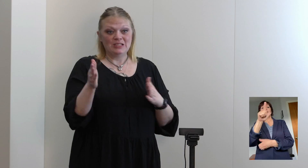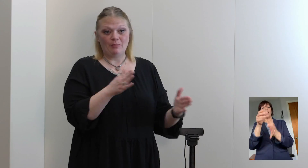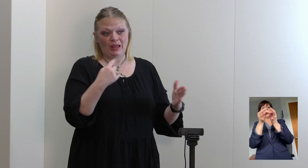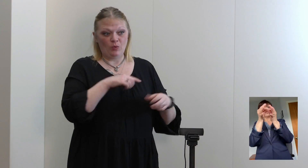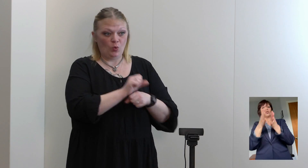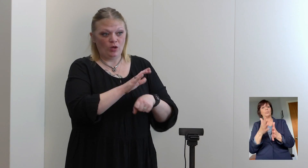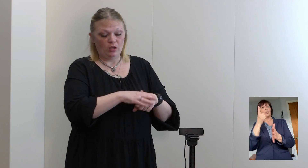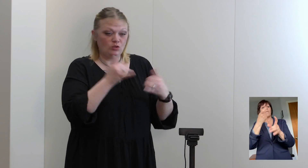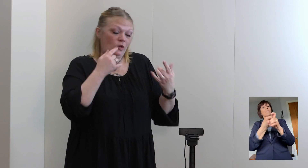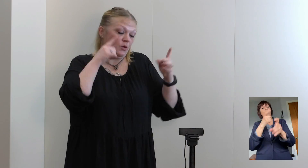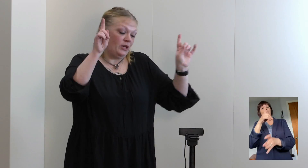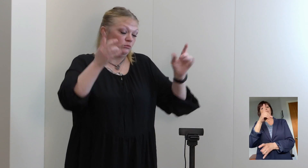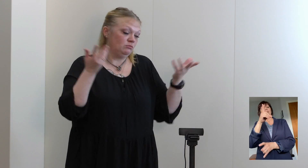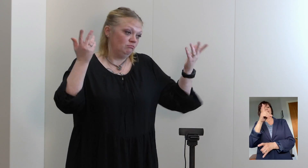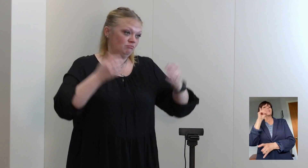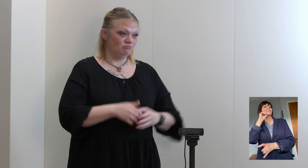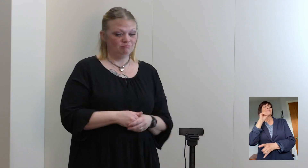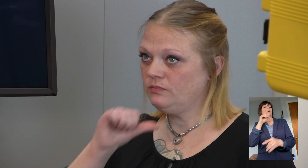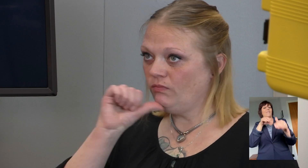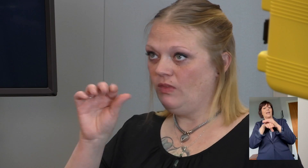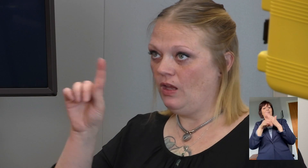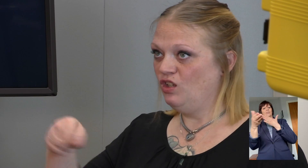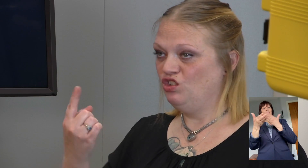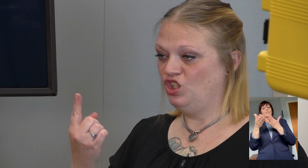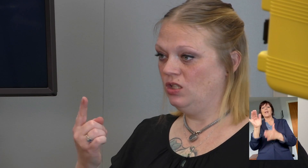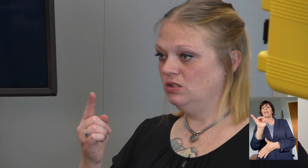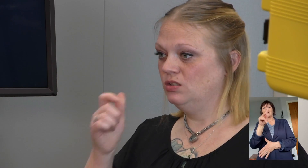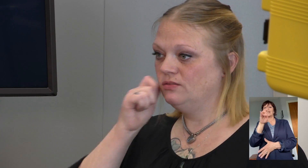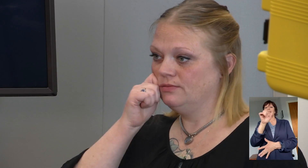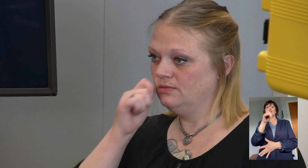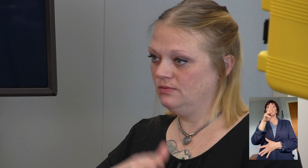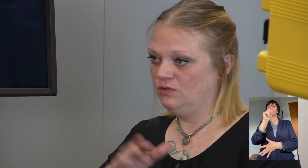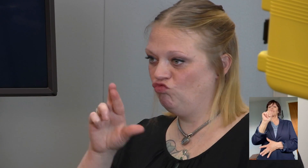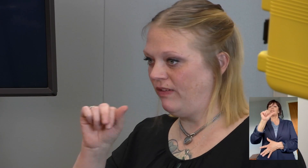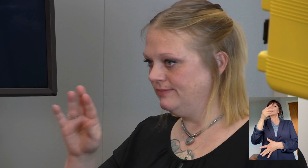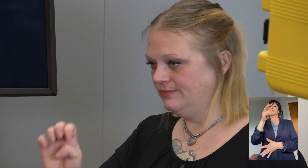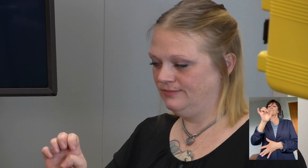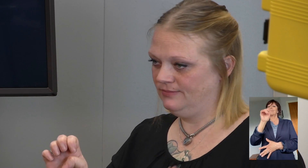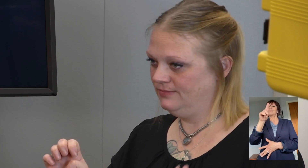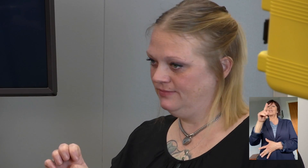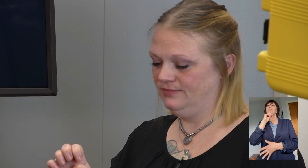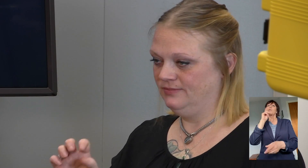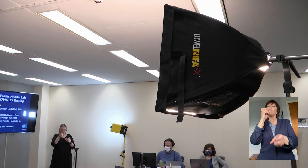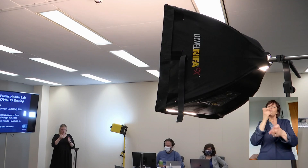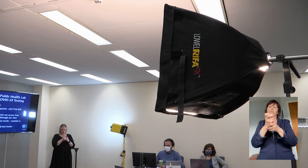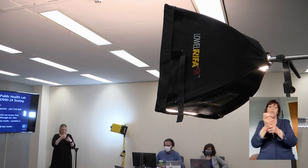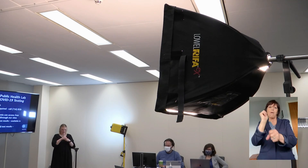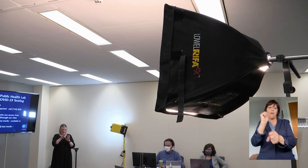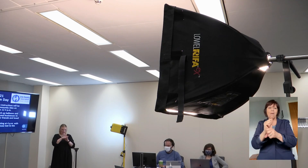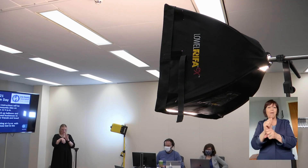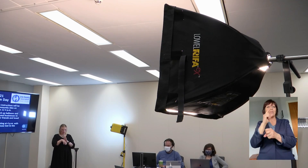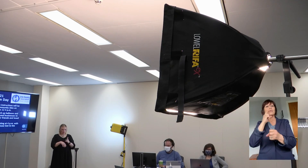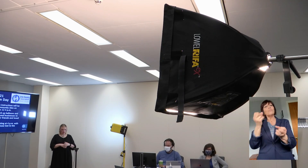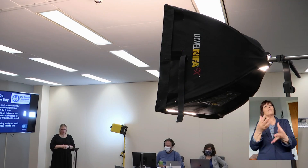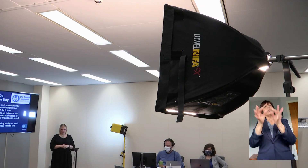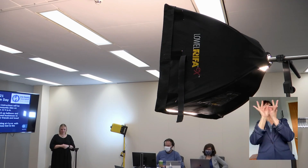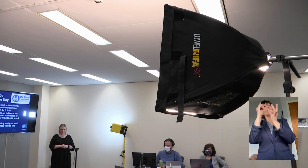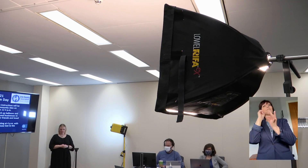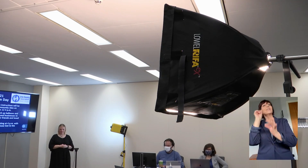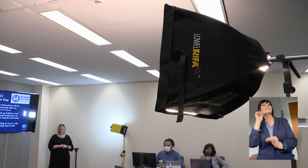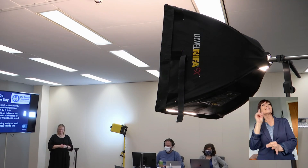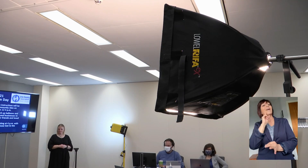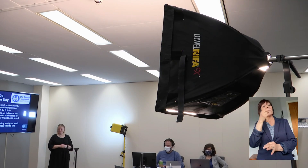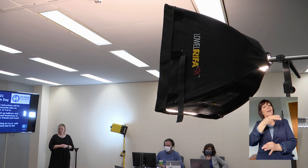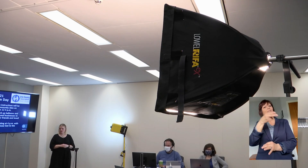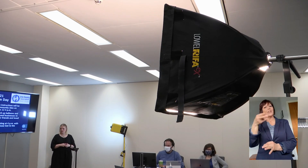Language interpreters from Deaf Access Services like Kendra Schmidt have been hard at work interpreting the briefings for those who are deaf or hard